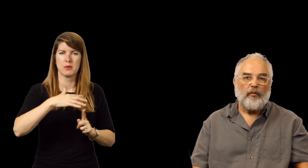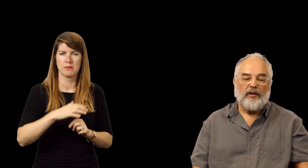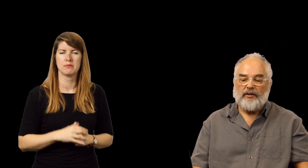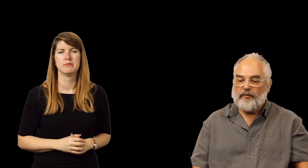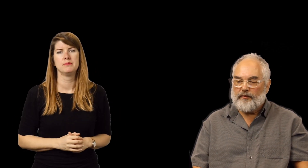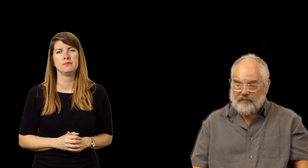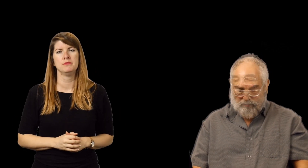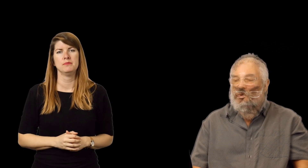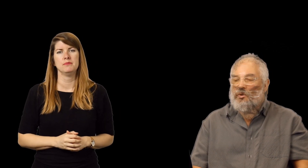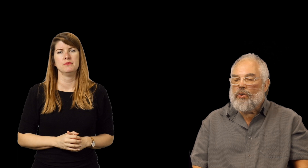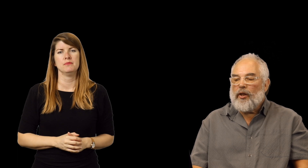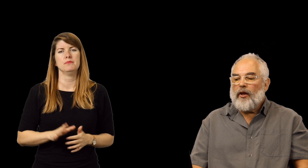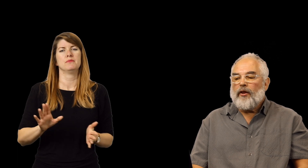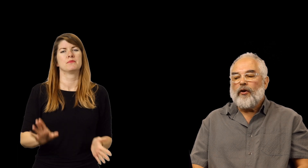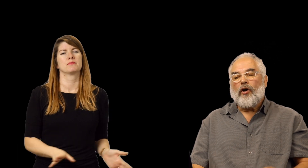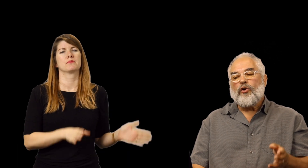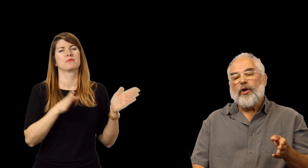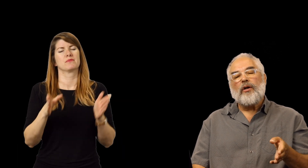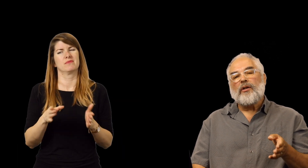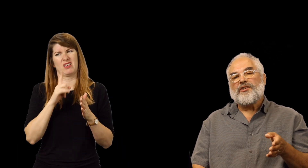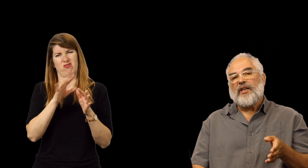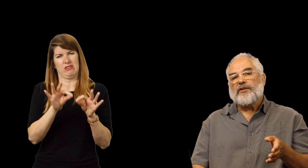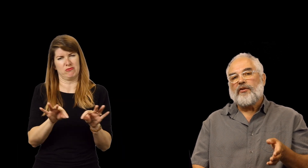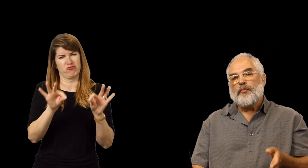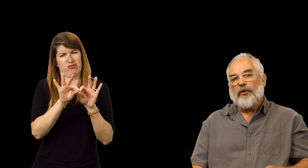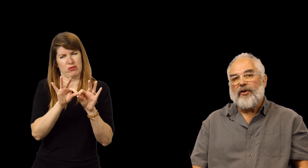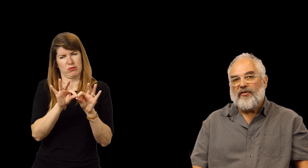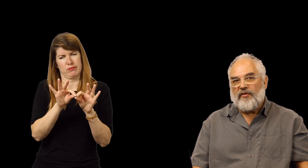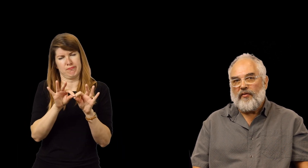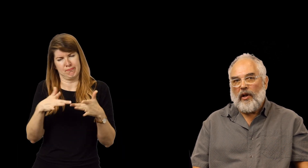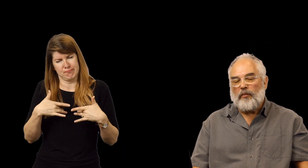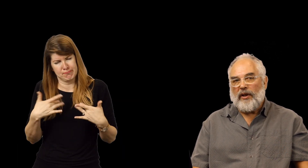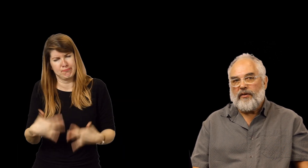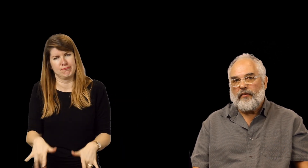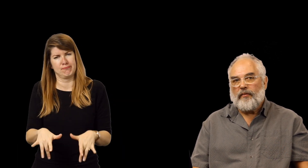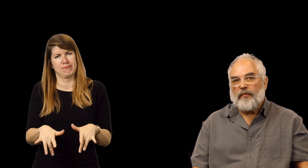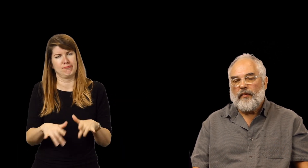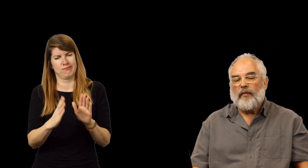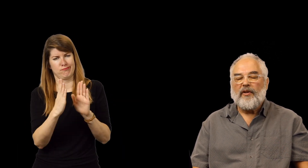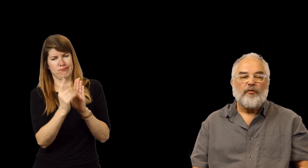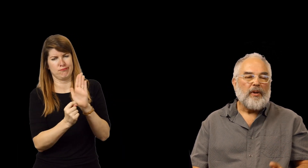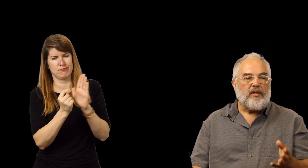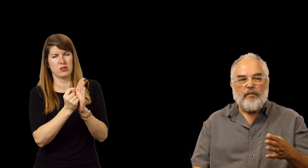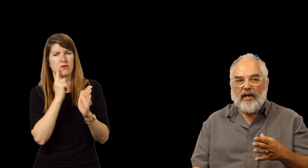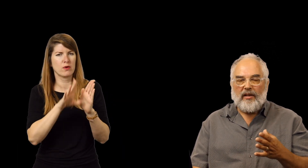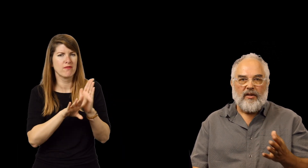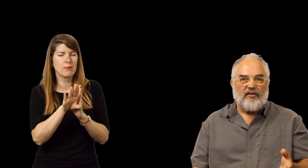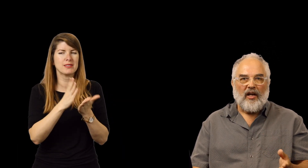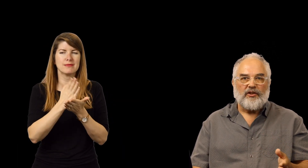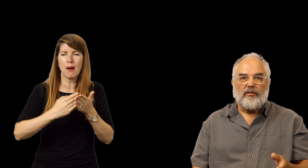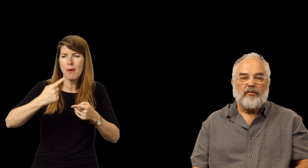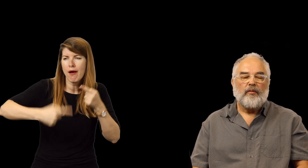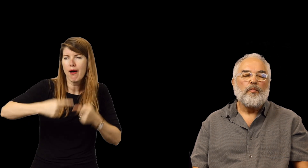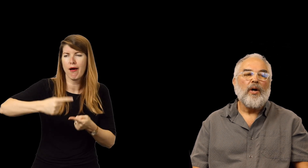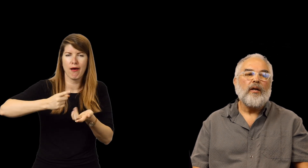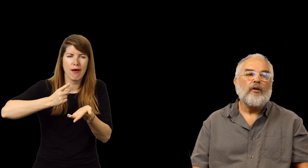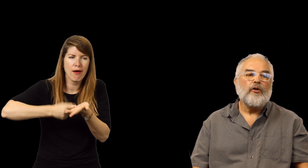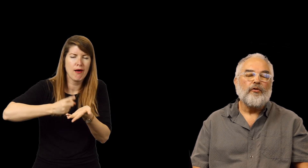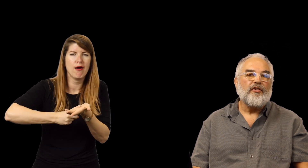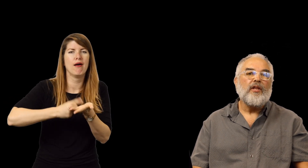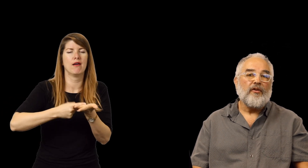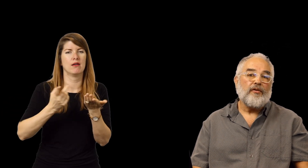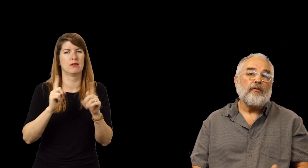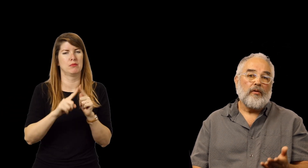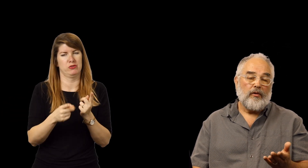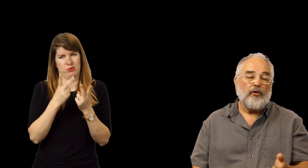their environment. There are critical and sensitive periods of development. There's been debate and discussion, but